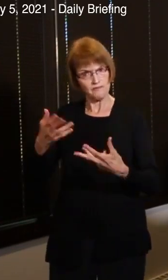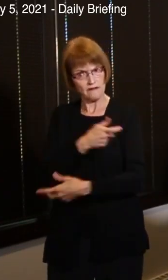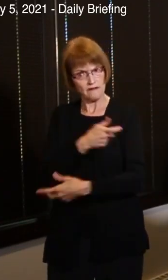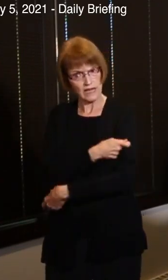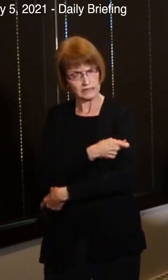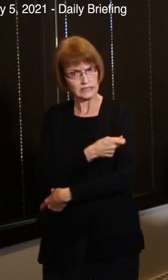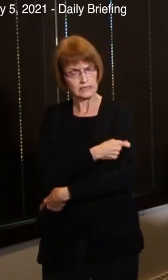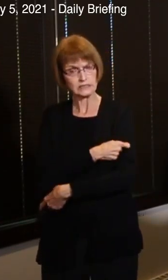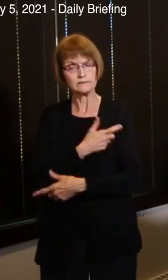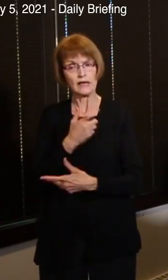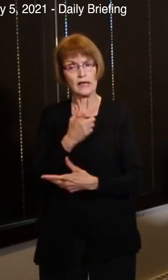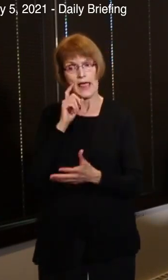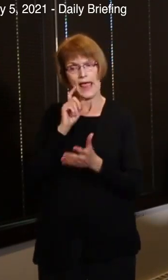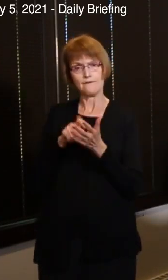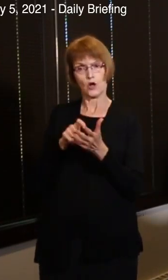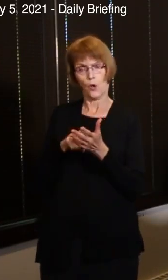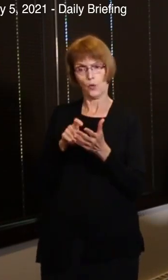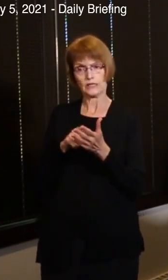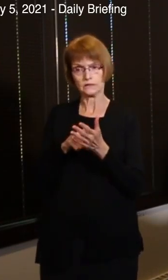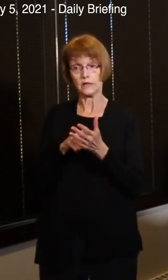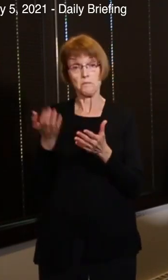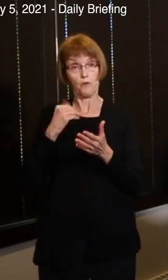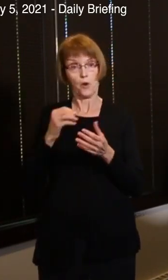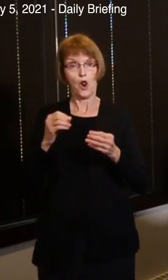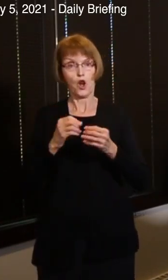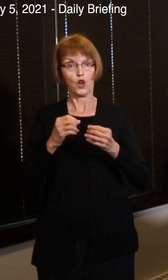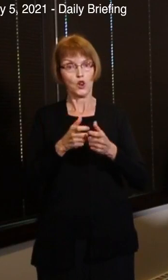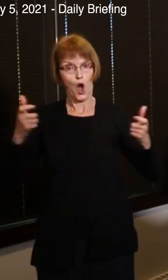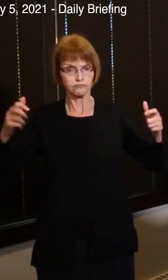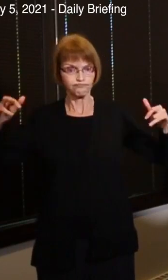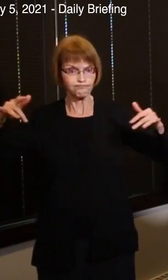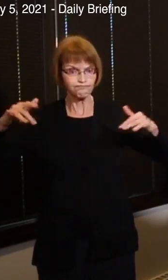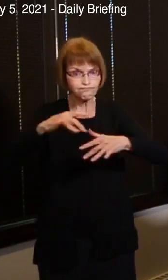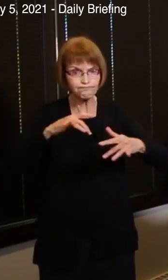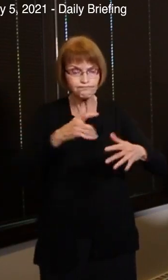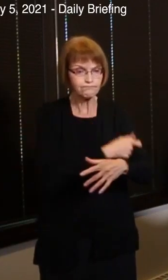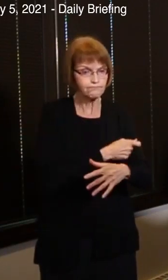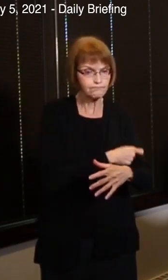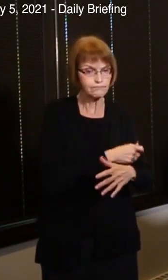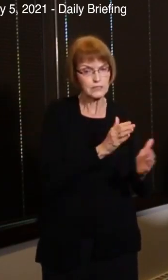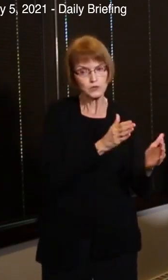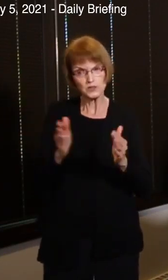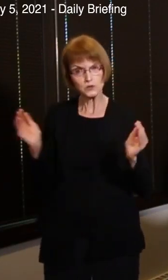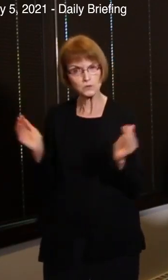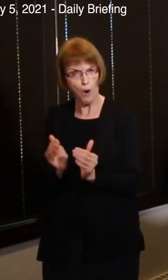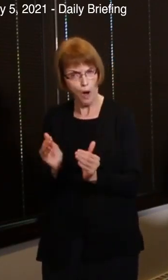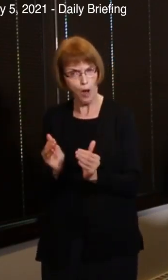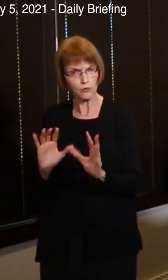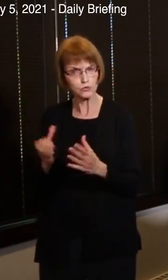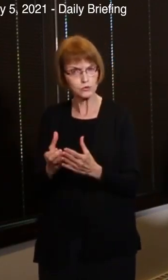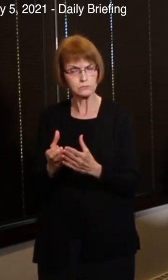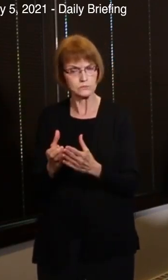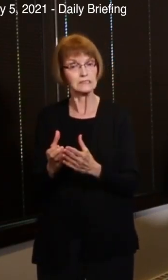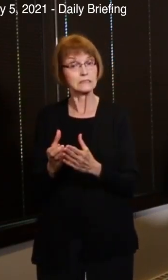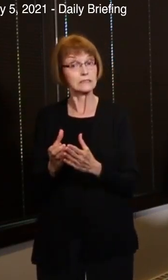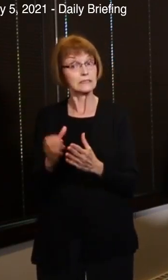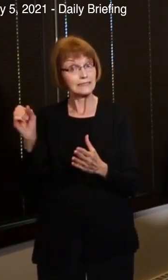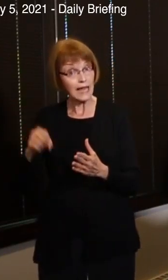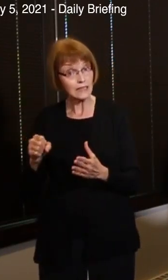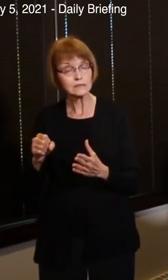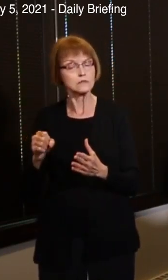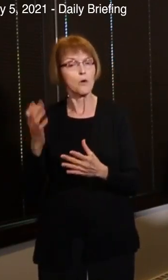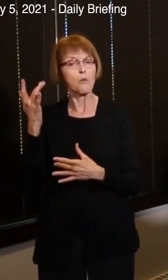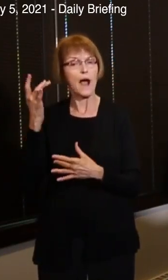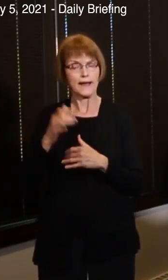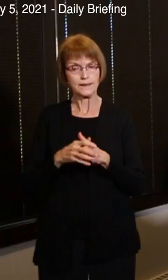beginning to shift away from large-scale vaccination sites? Mm-hmm. And if so, why? Yeah, I think so. So the